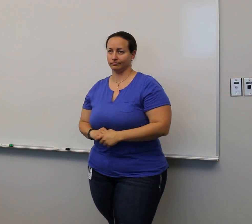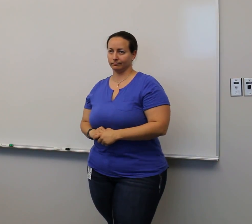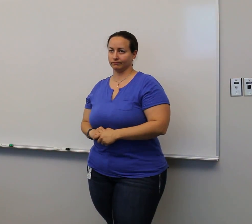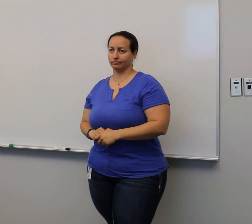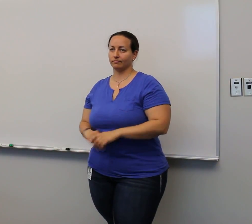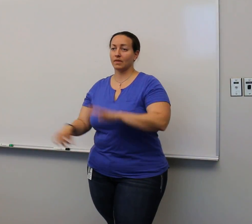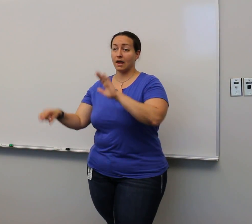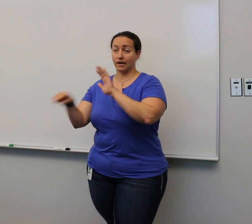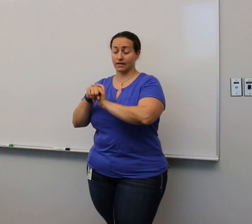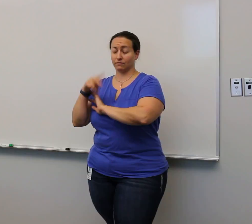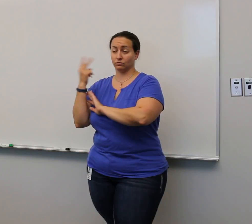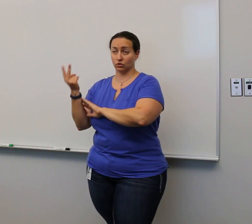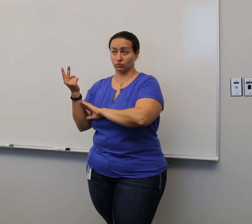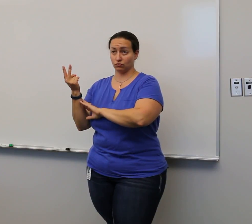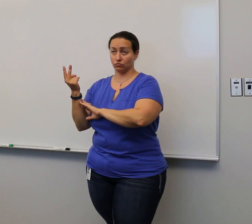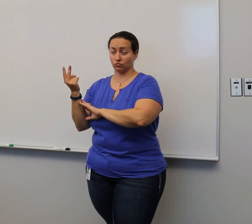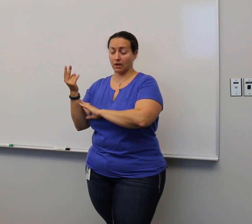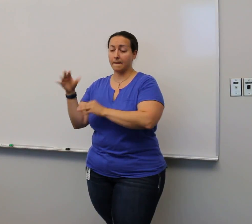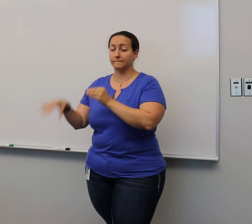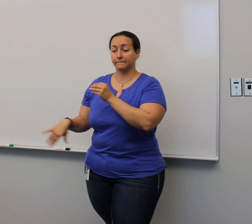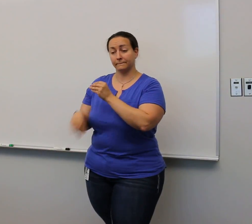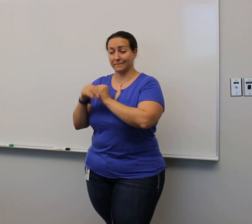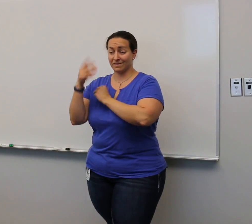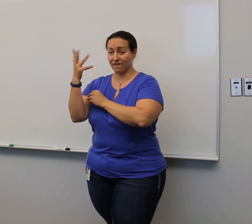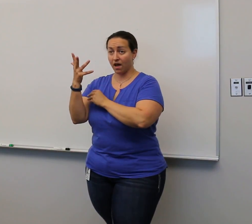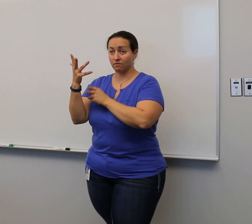well, I find -2 on my number line.